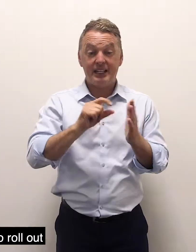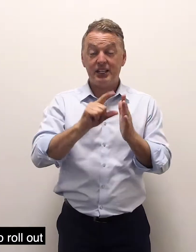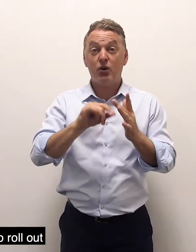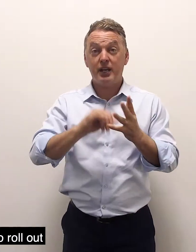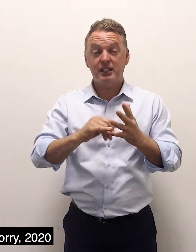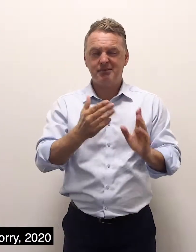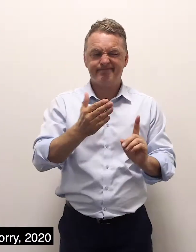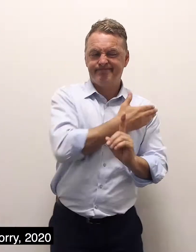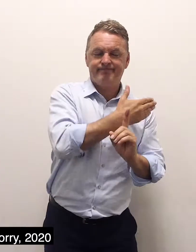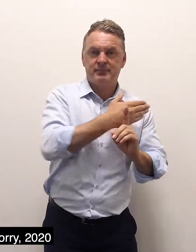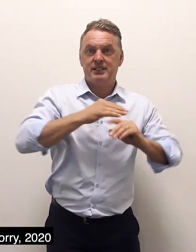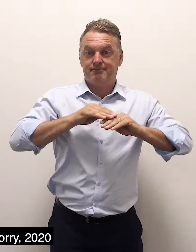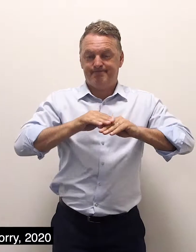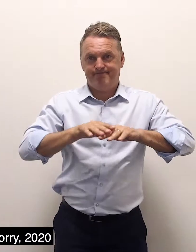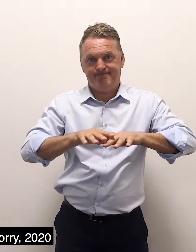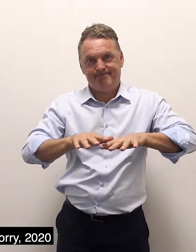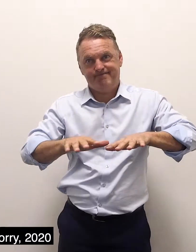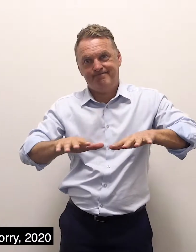continue to roll out up until about